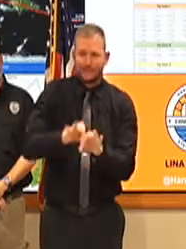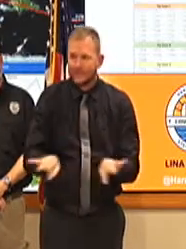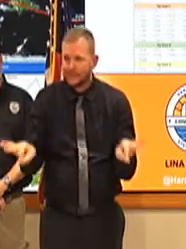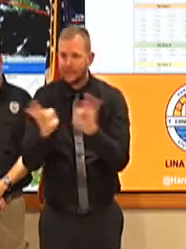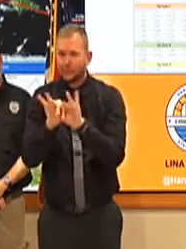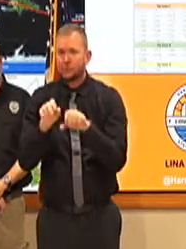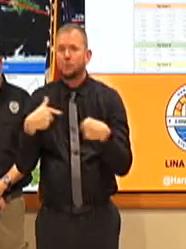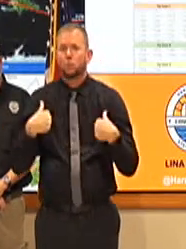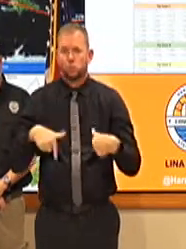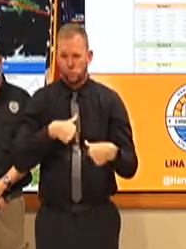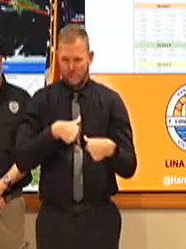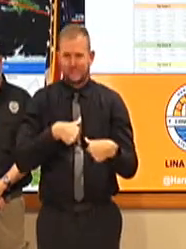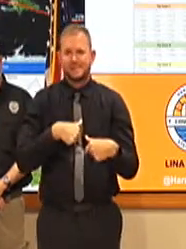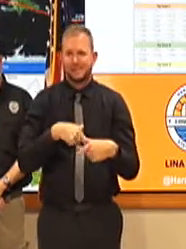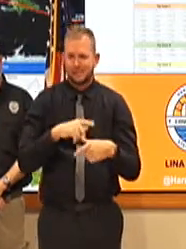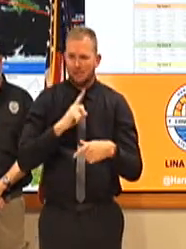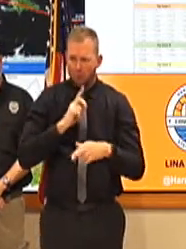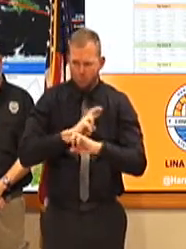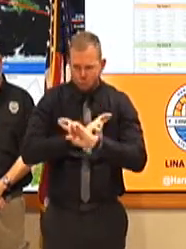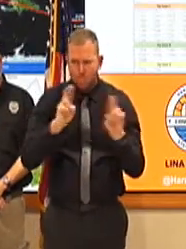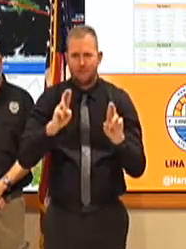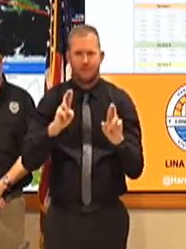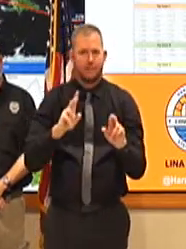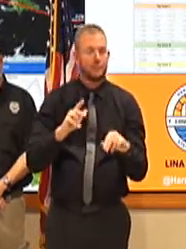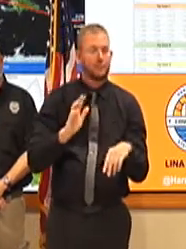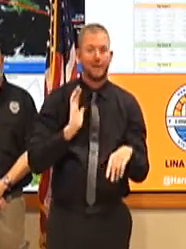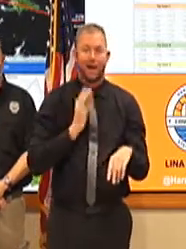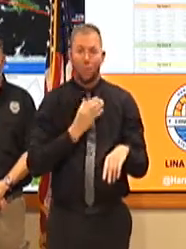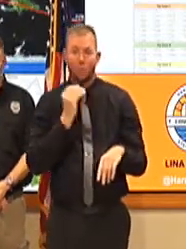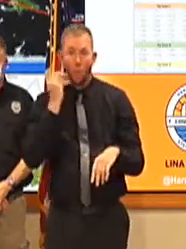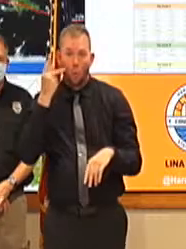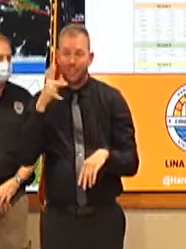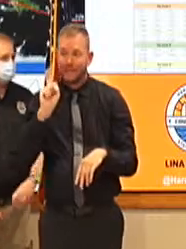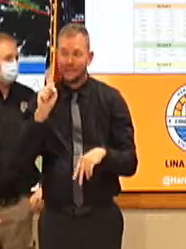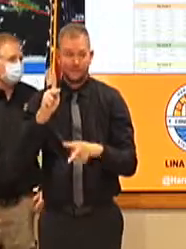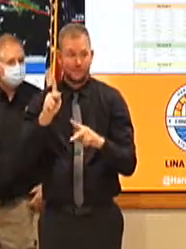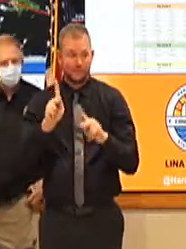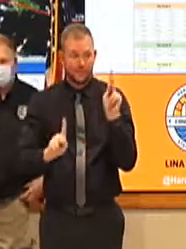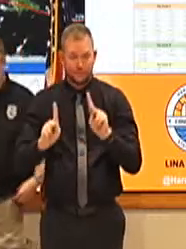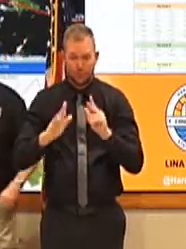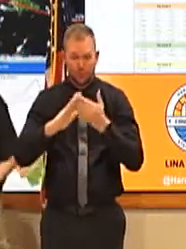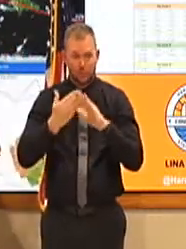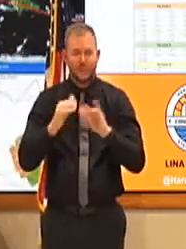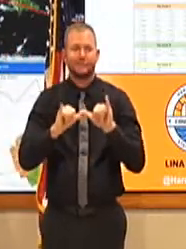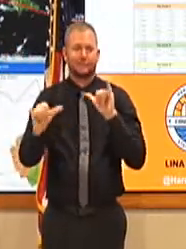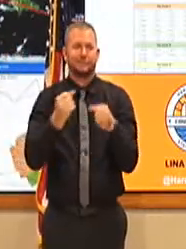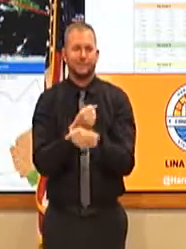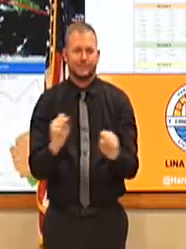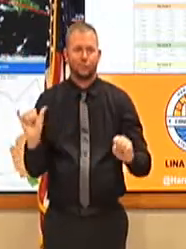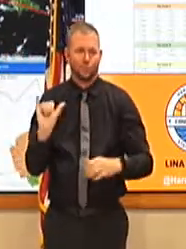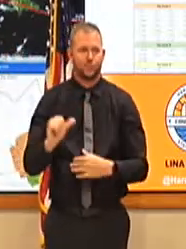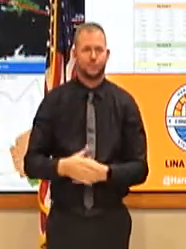the streets into a potential shelter. Thank you. thank you. Thank you. Thanks, Judge.